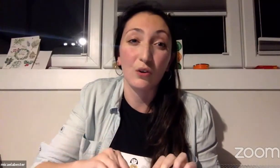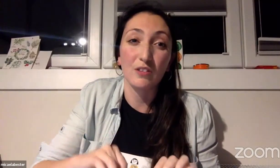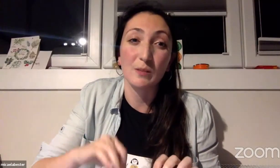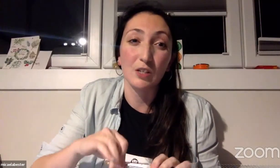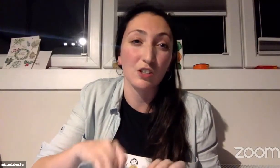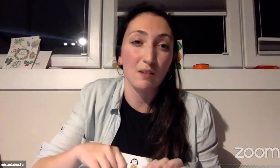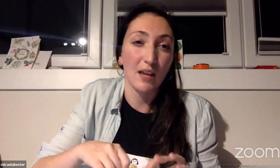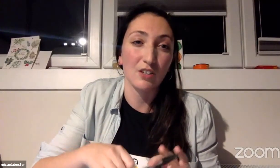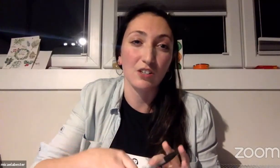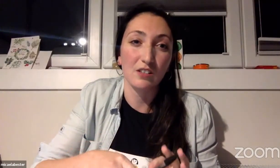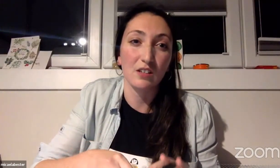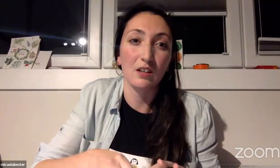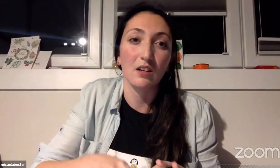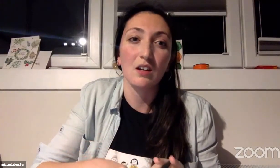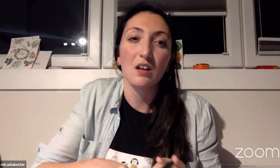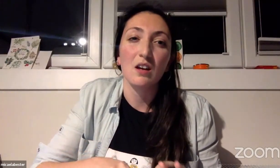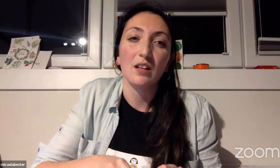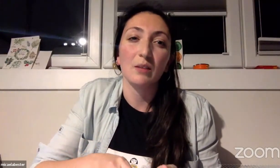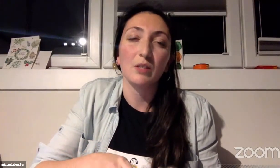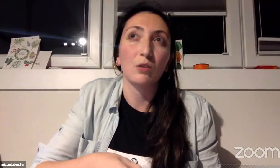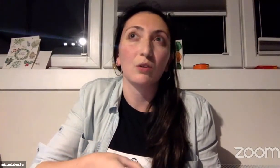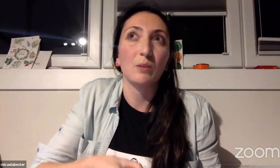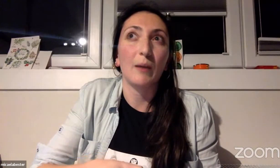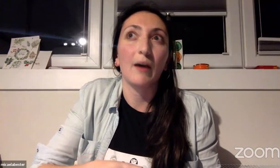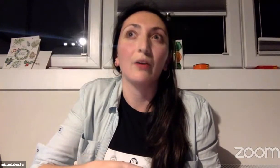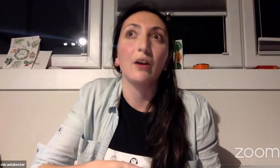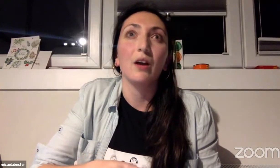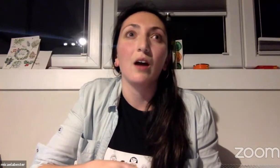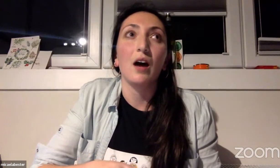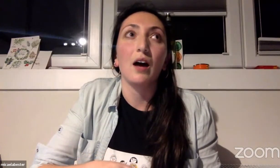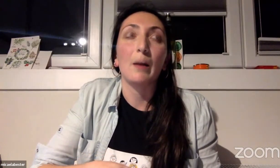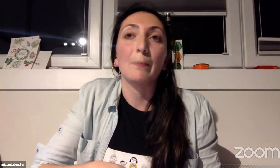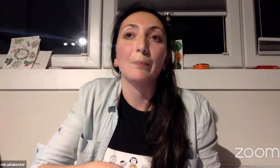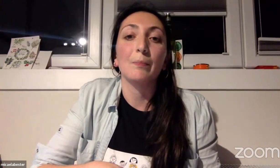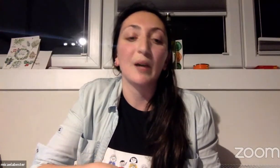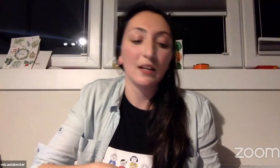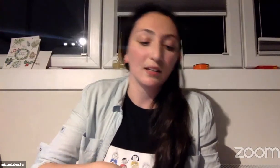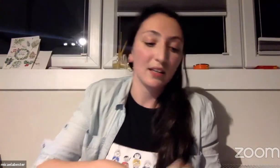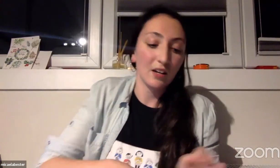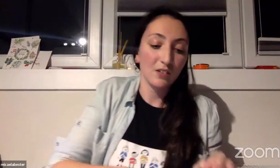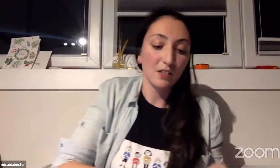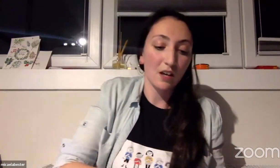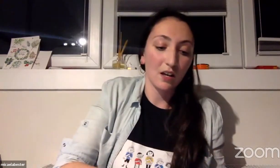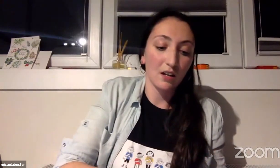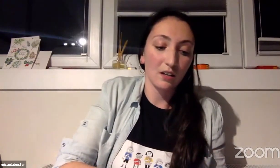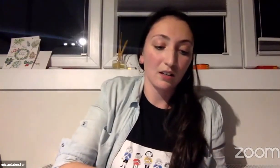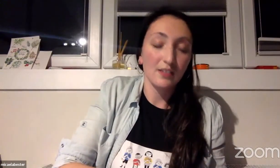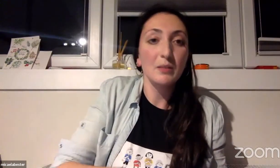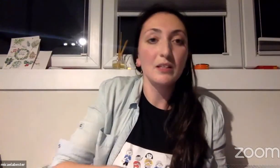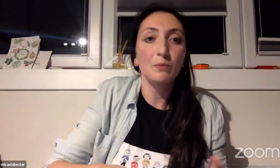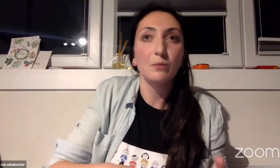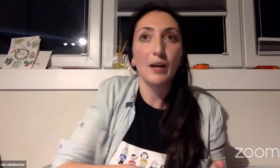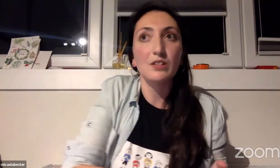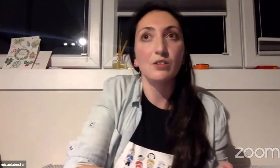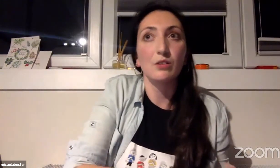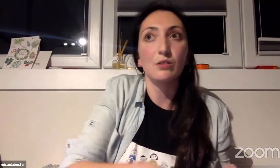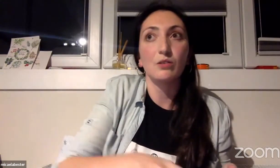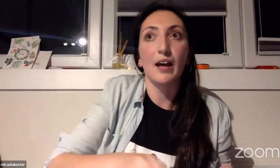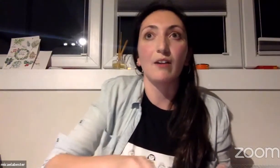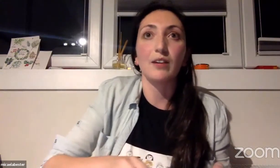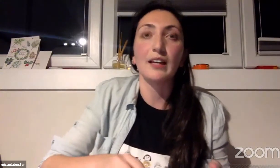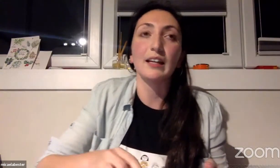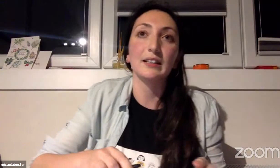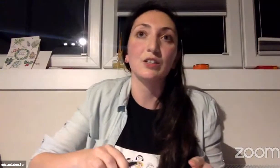the north, especially in Manchester, like we talked about. But there's a similar way